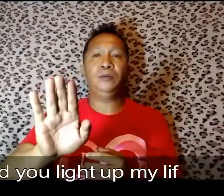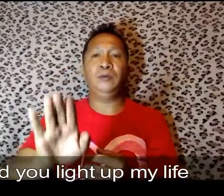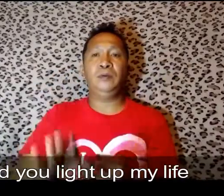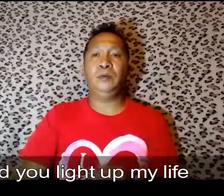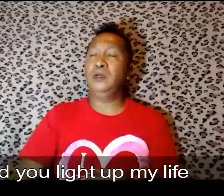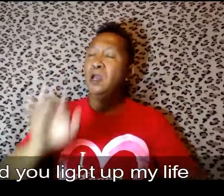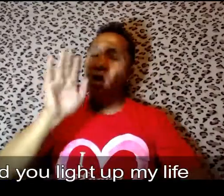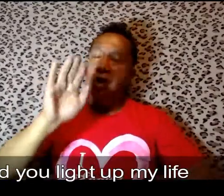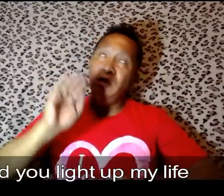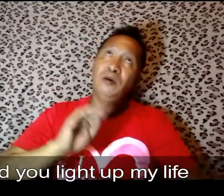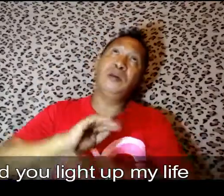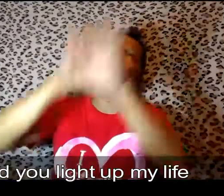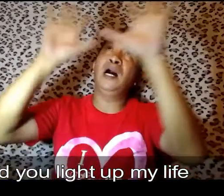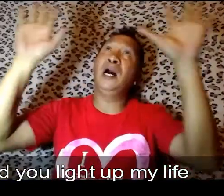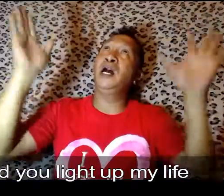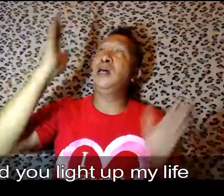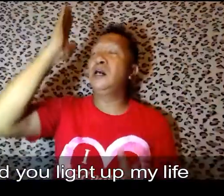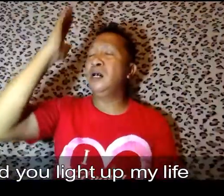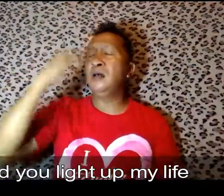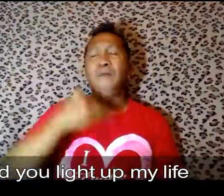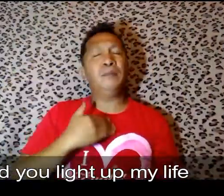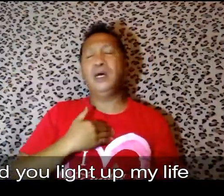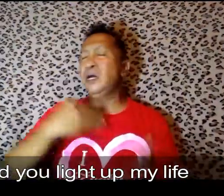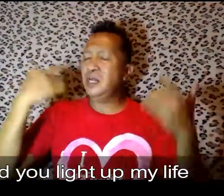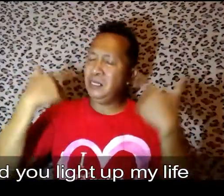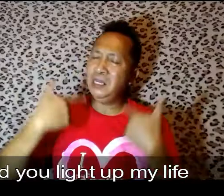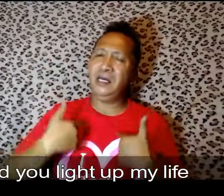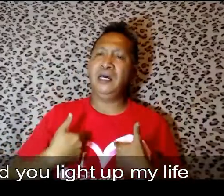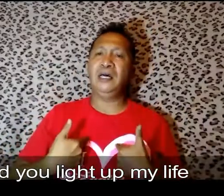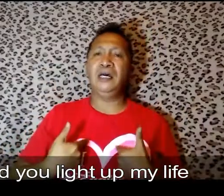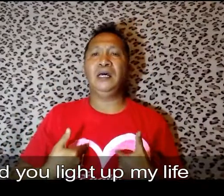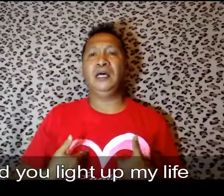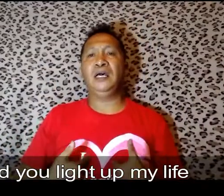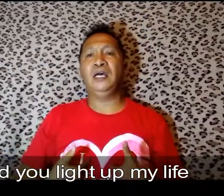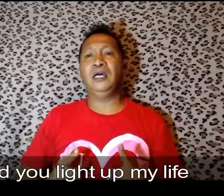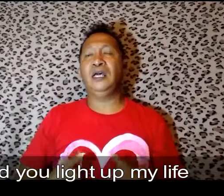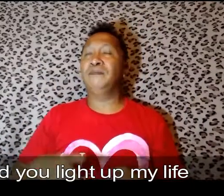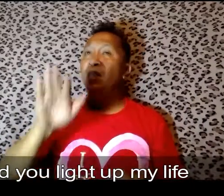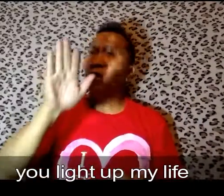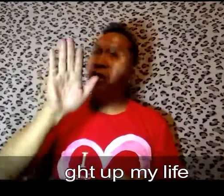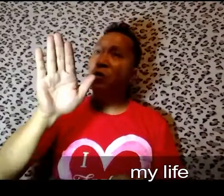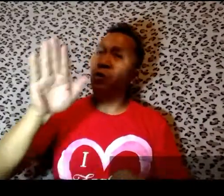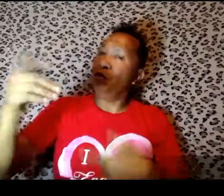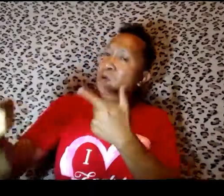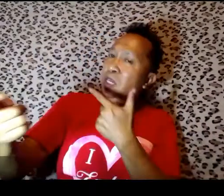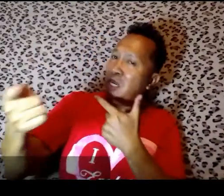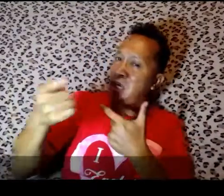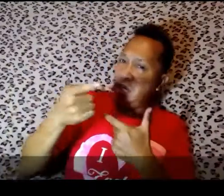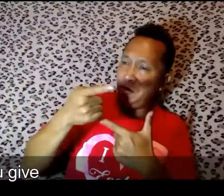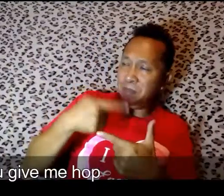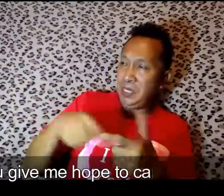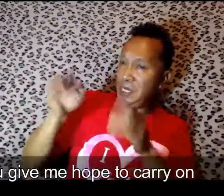you, night of my life You